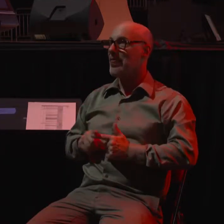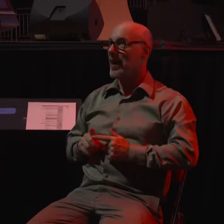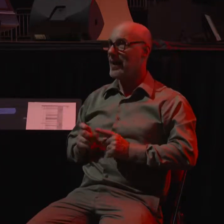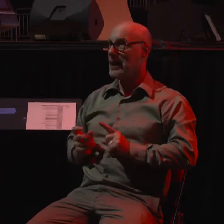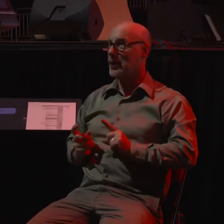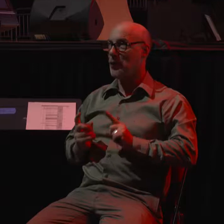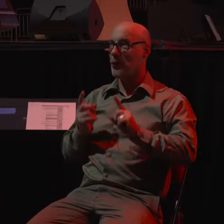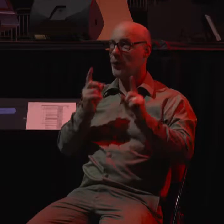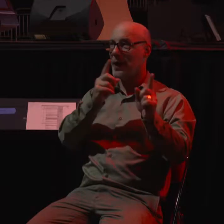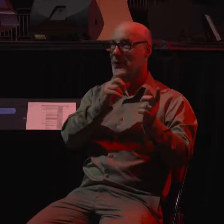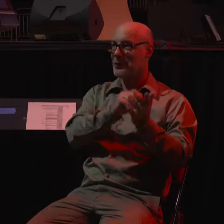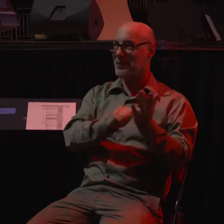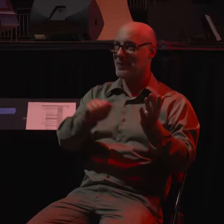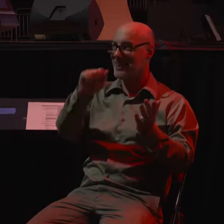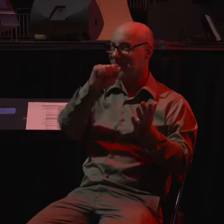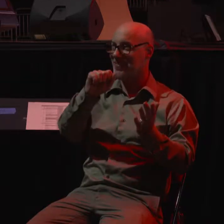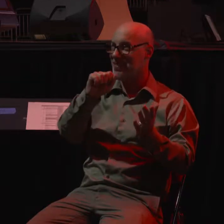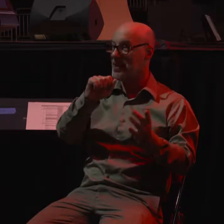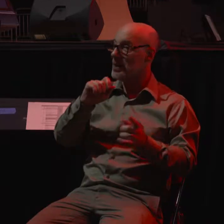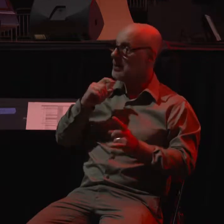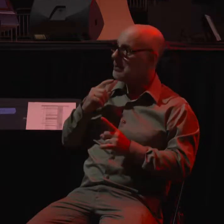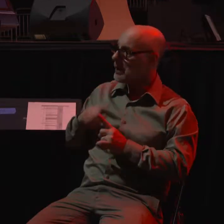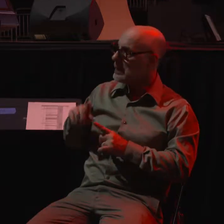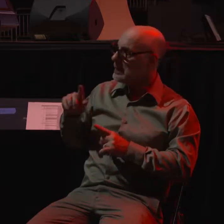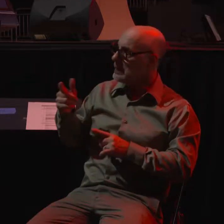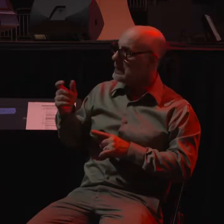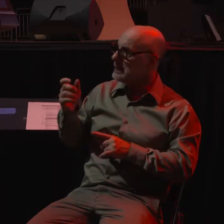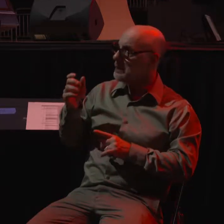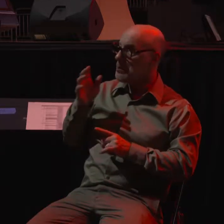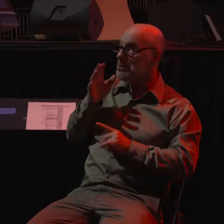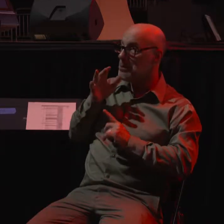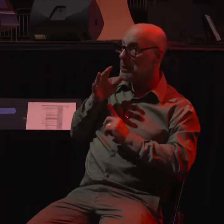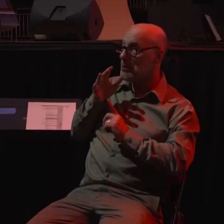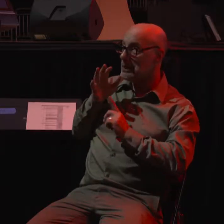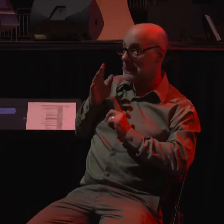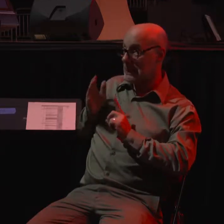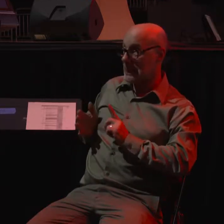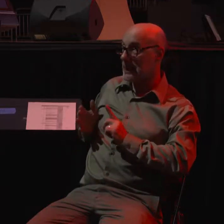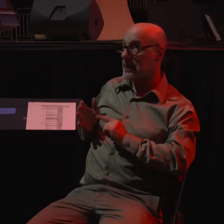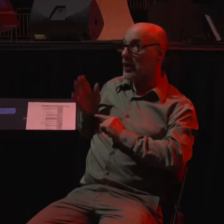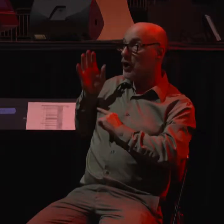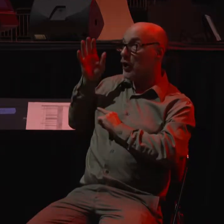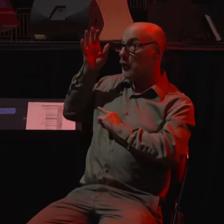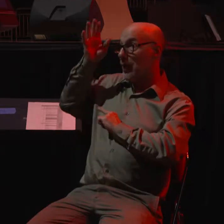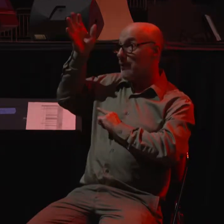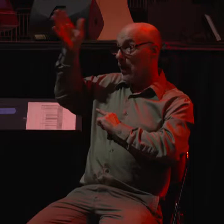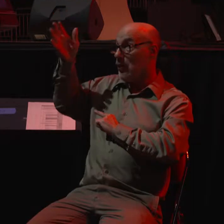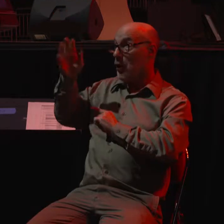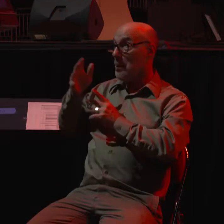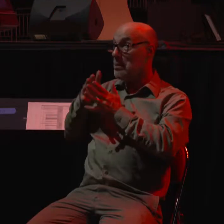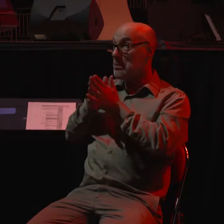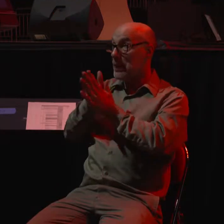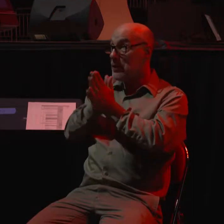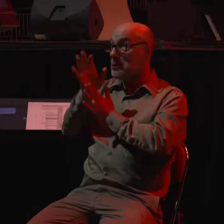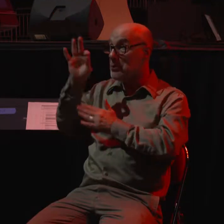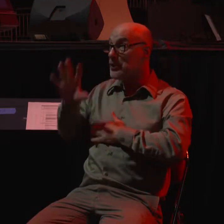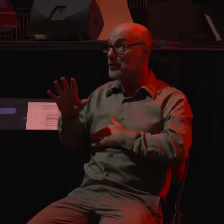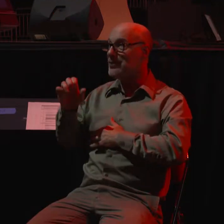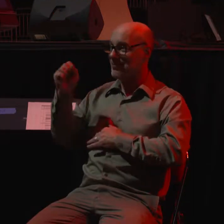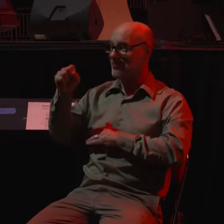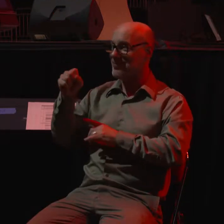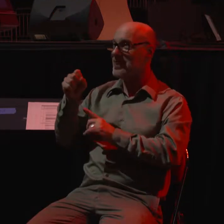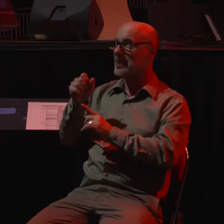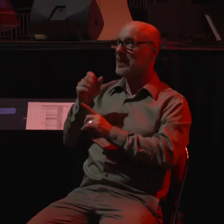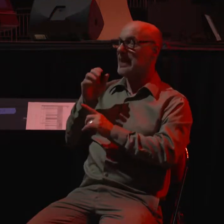Just one question. Isn't he also the grandson of a Methodist minister on his mom's side? Because I think, didn't his mother grow up as a daughter of